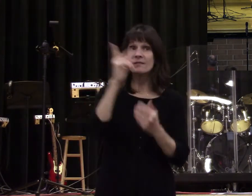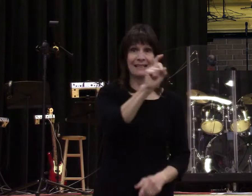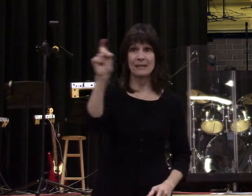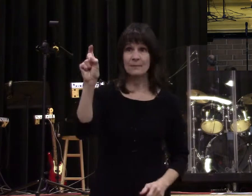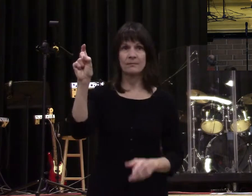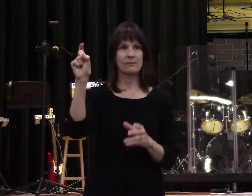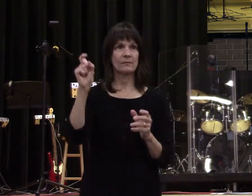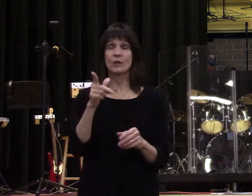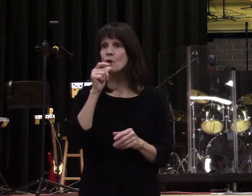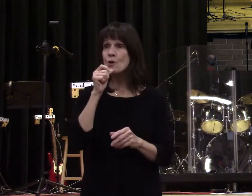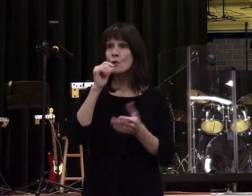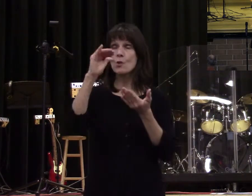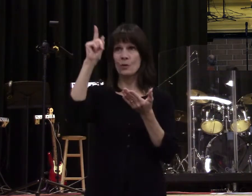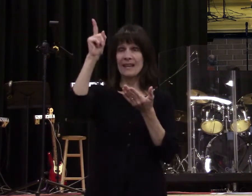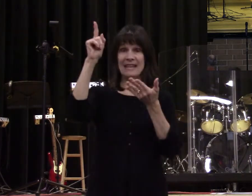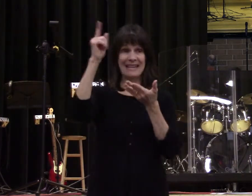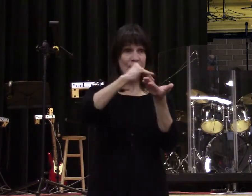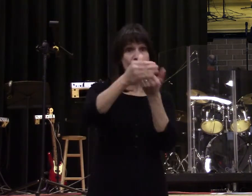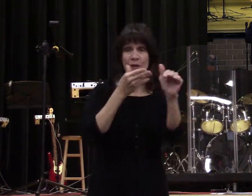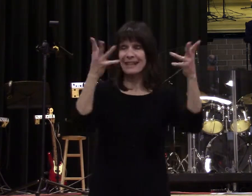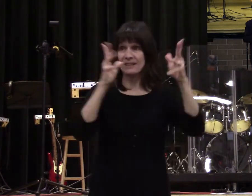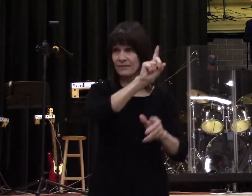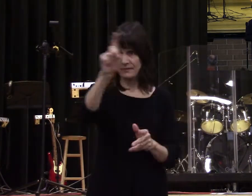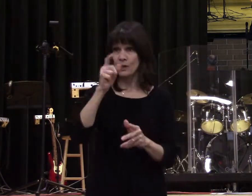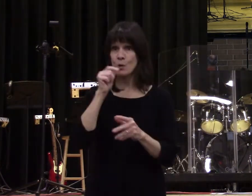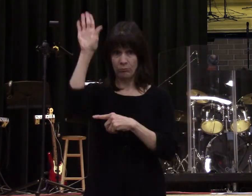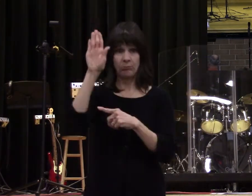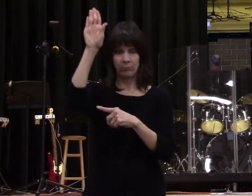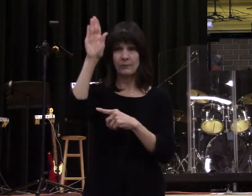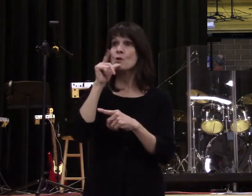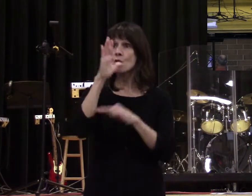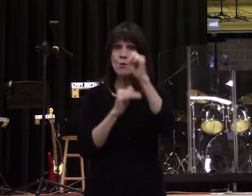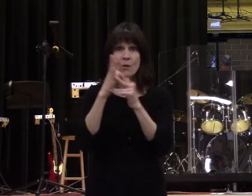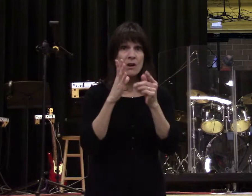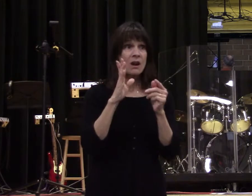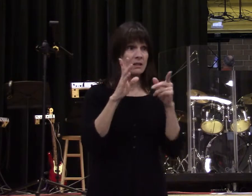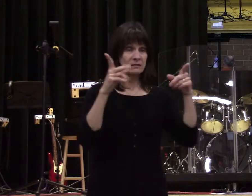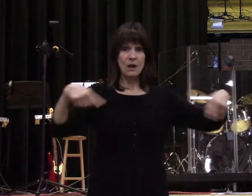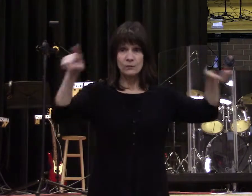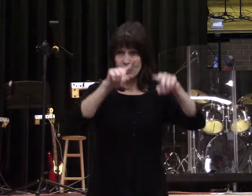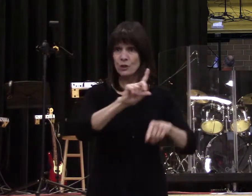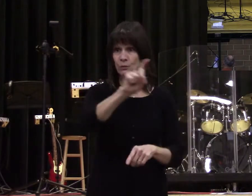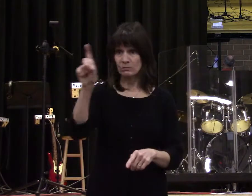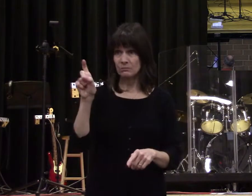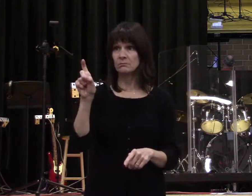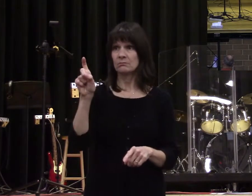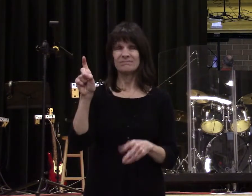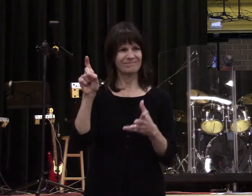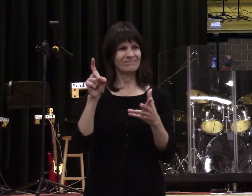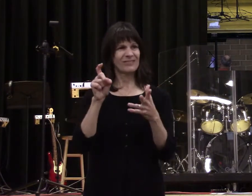by the Father? Somebody say, He forgives me. How many people have been comforted by God? He comforts me. I'm talking about making your